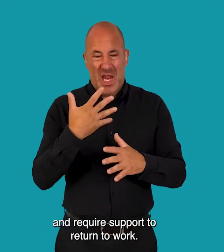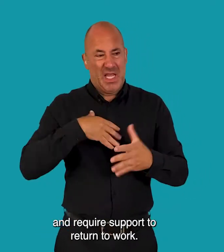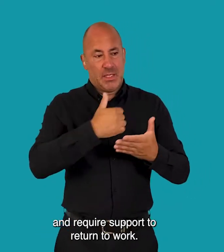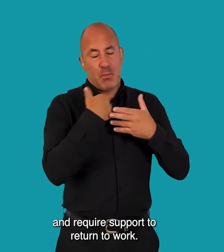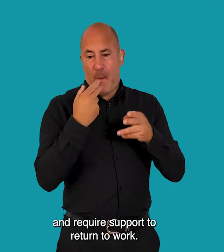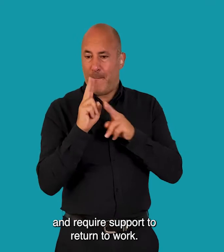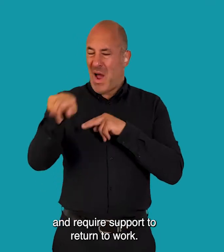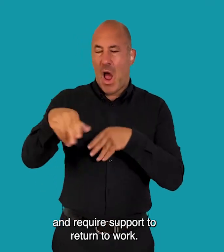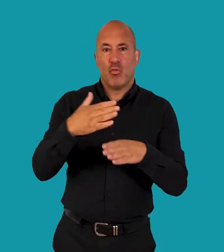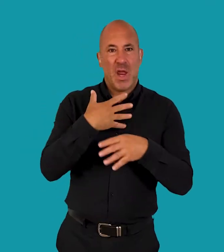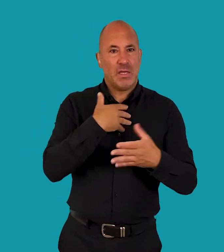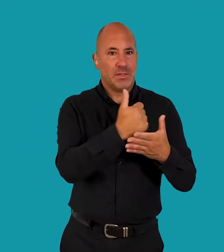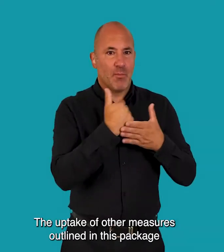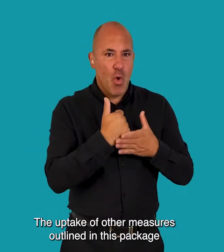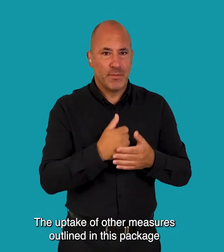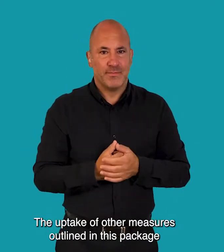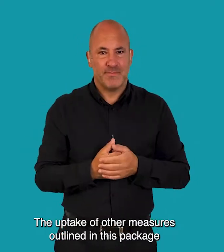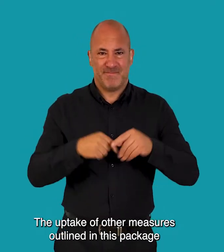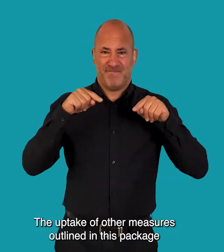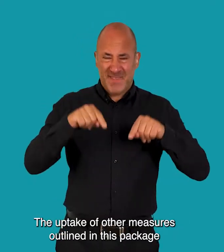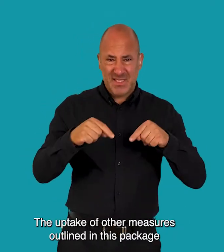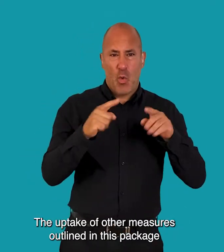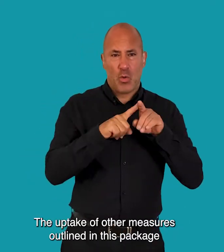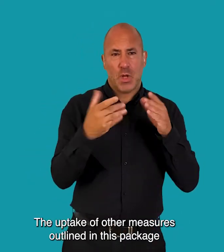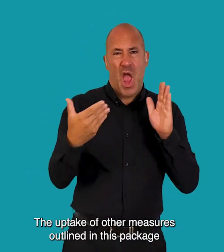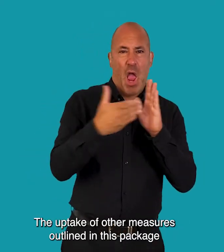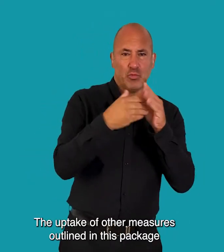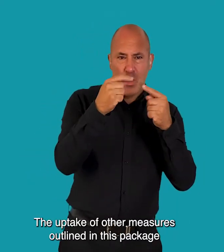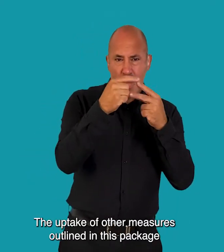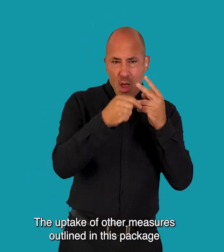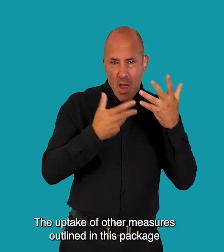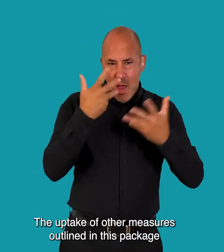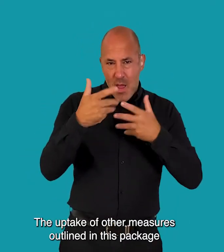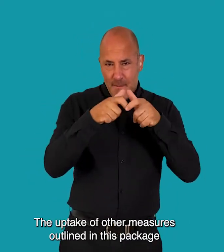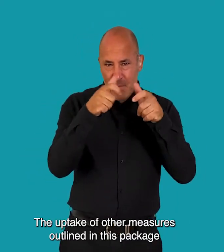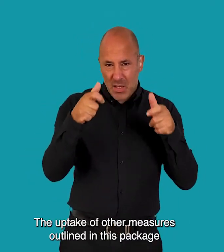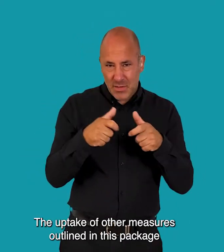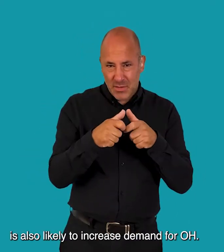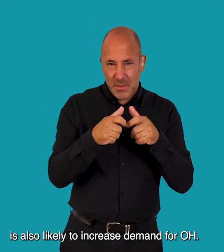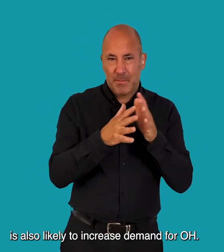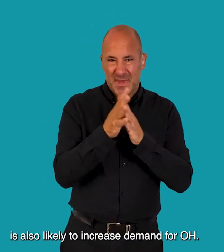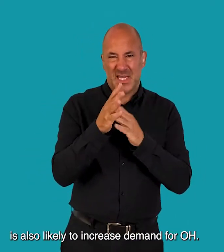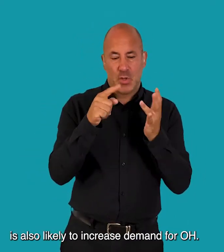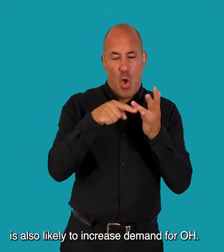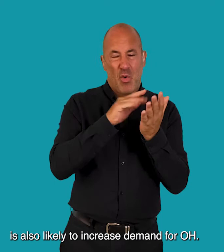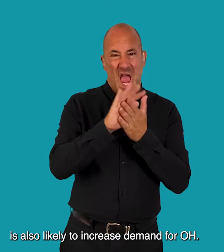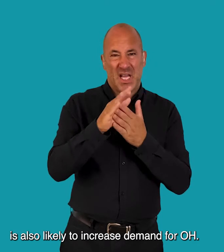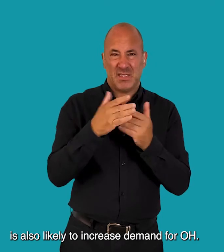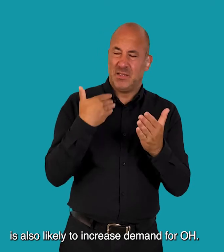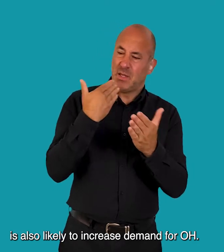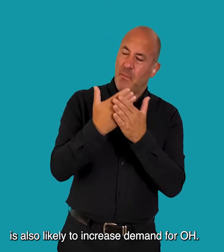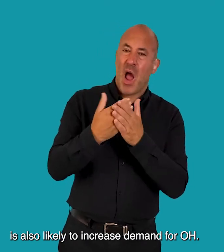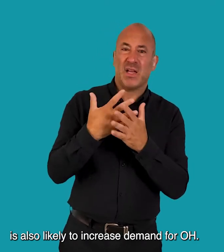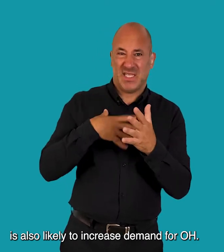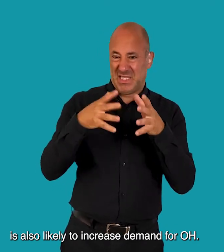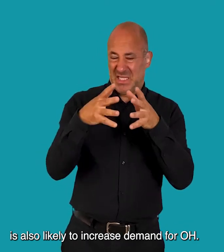to work. The uptake of other measures outlined in this package is also likely to increase demand for